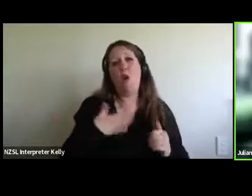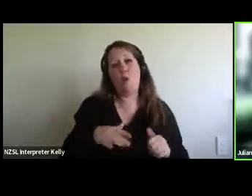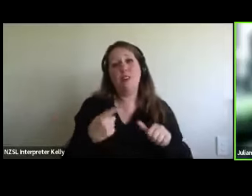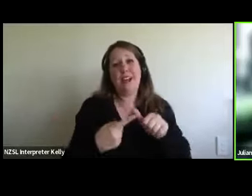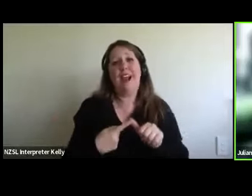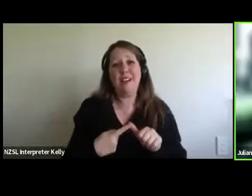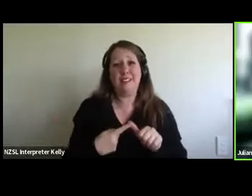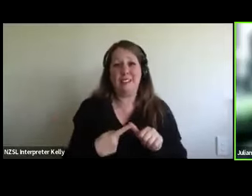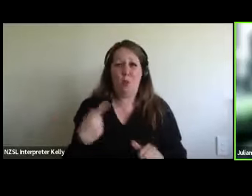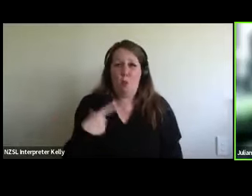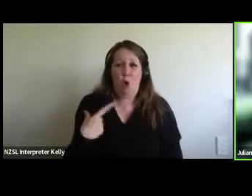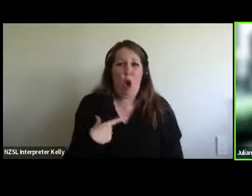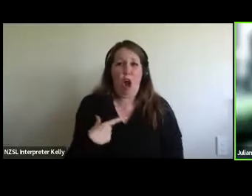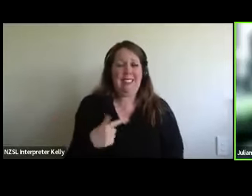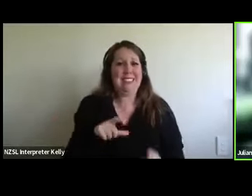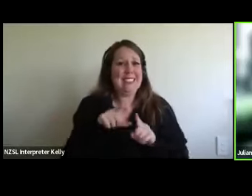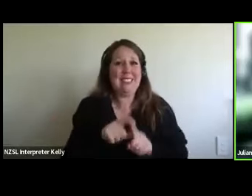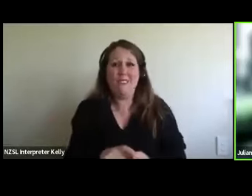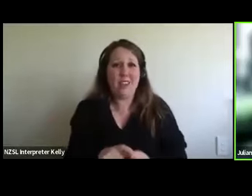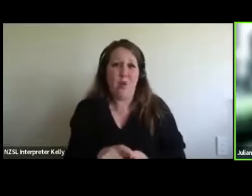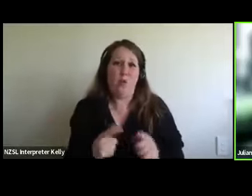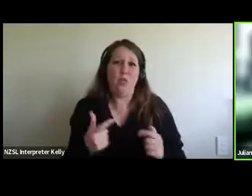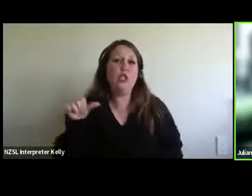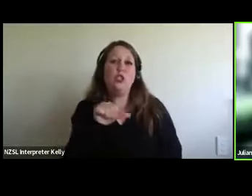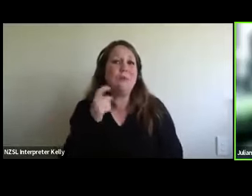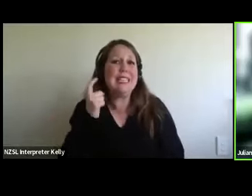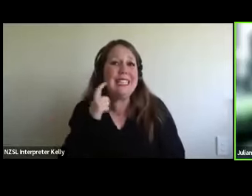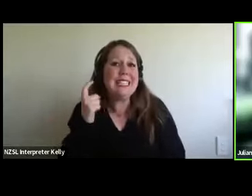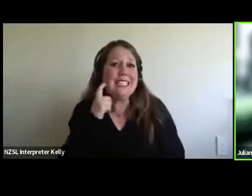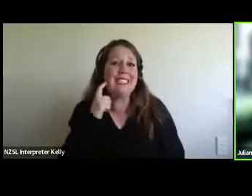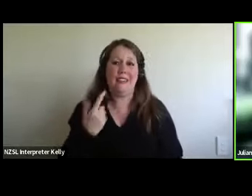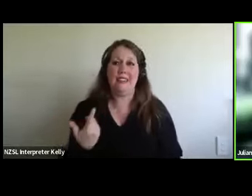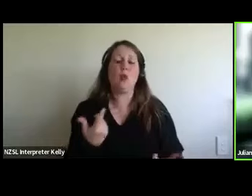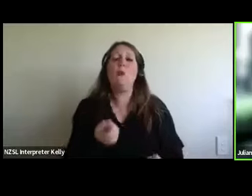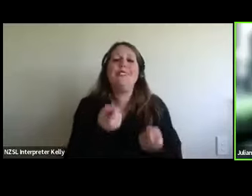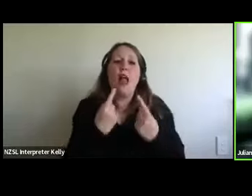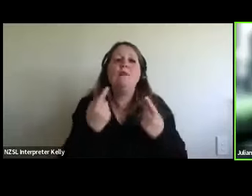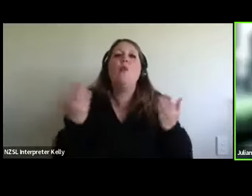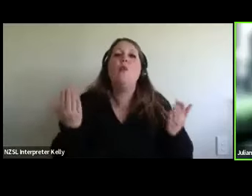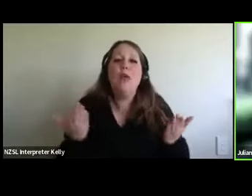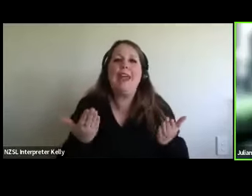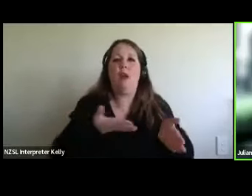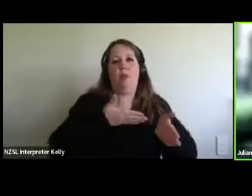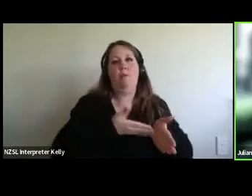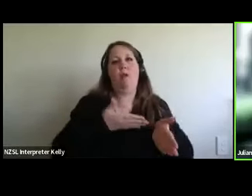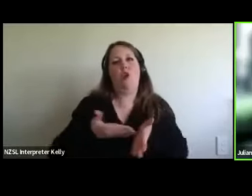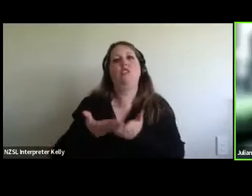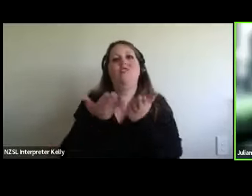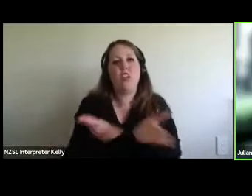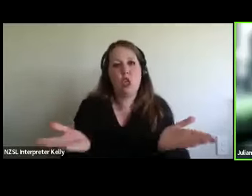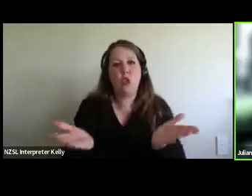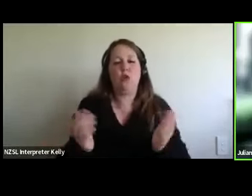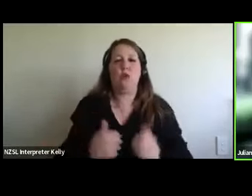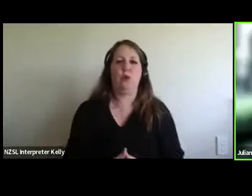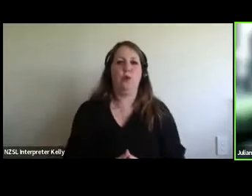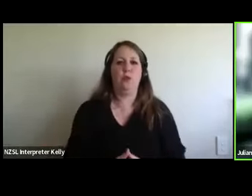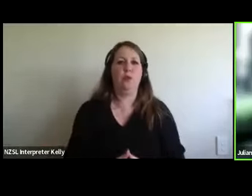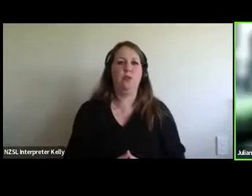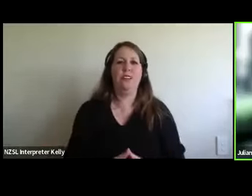please, any of you can address, where is the roadblocks? What else do you want from the disability community to be